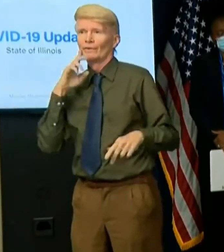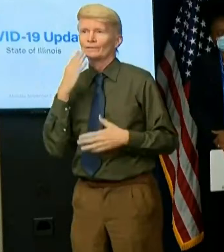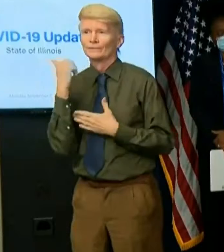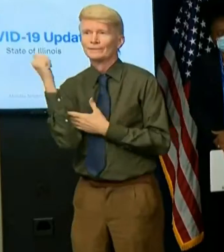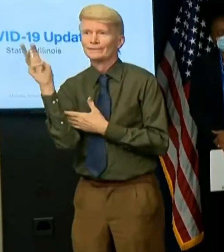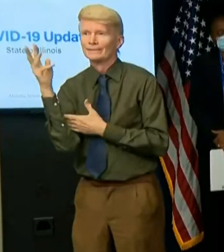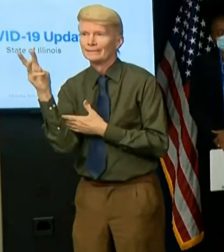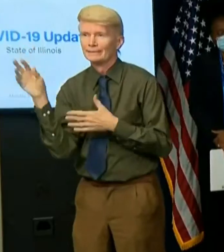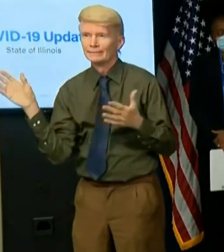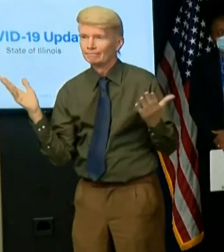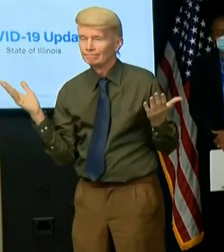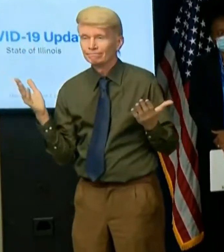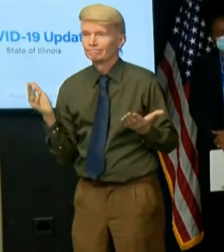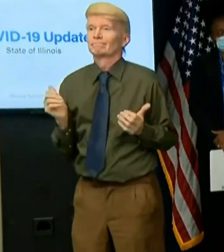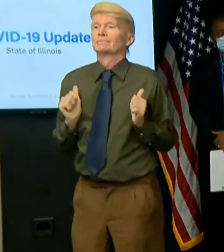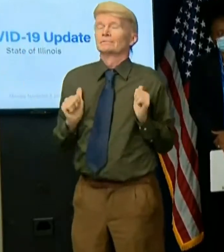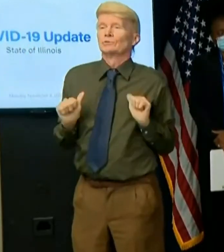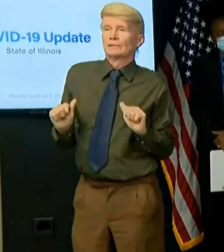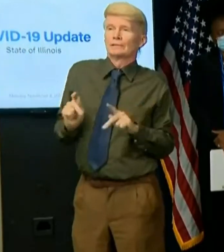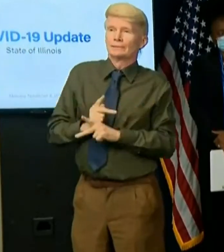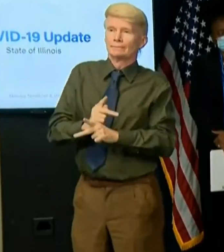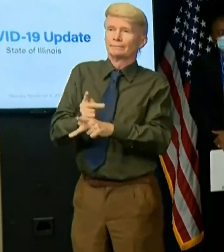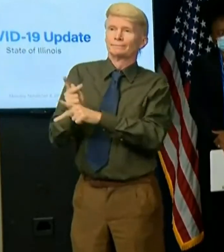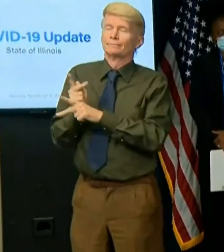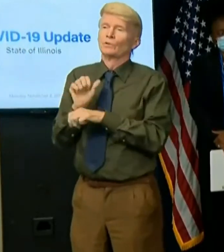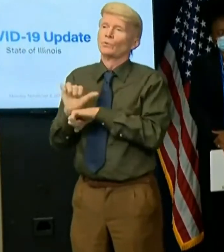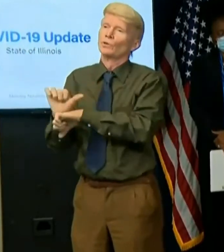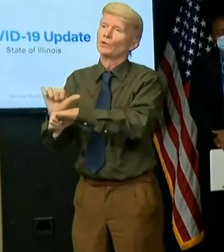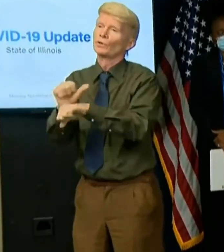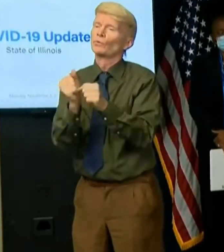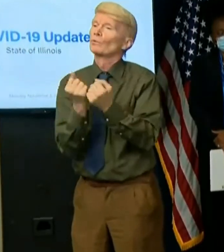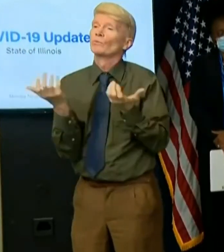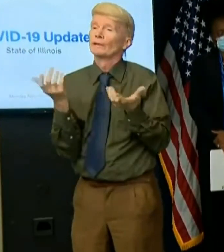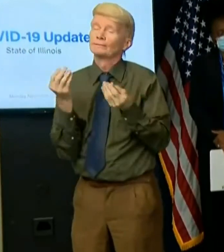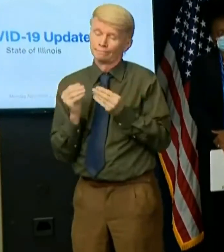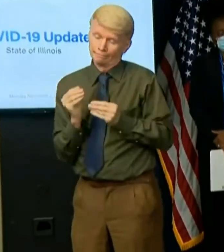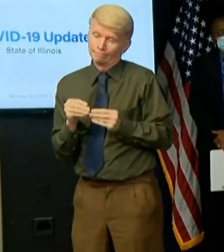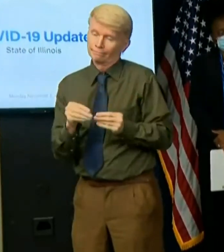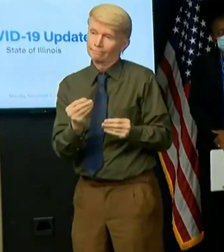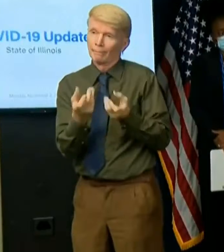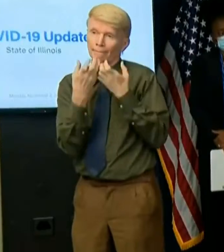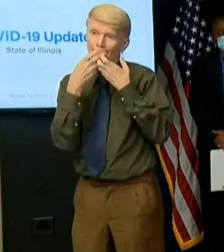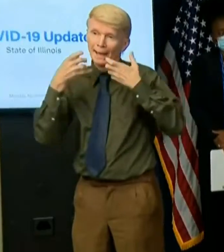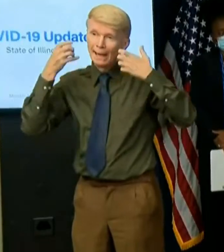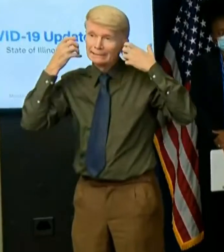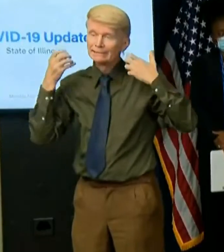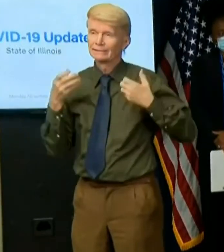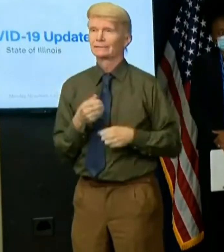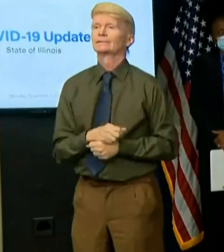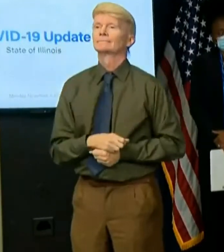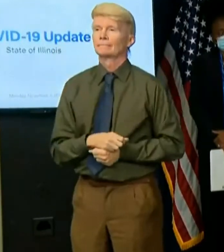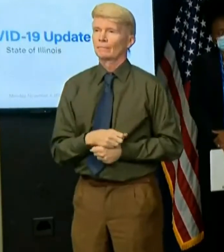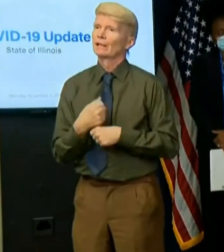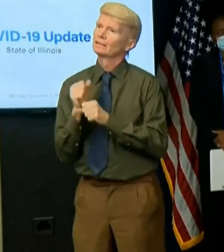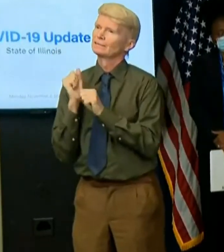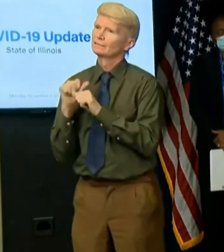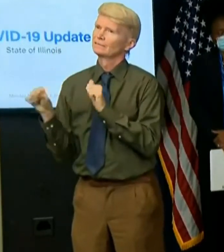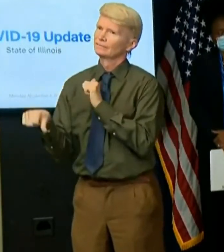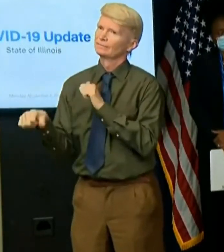our employees working, we started making masks and donated to help our community stay